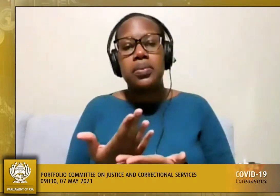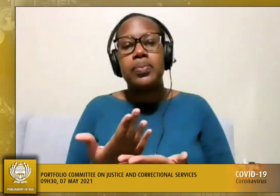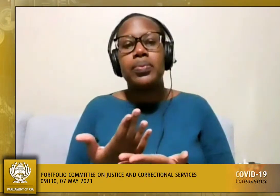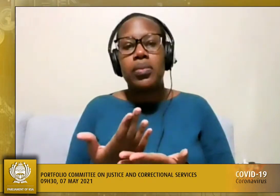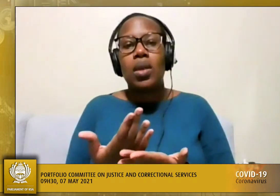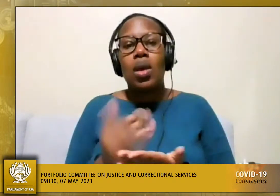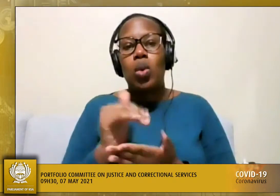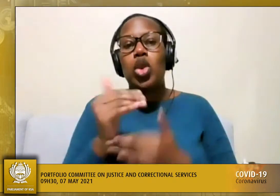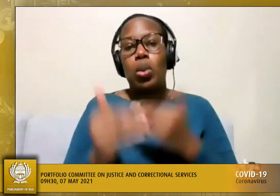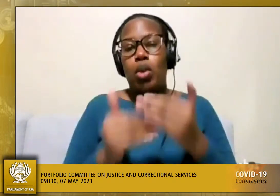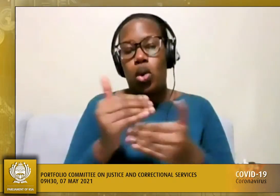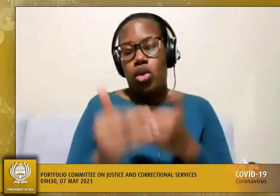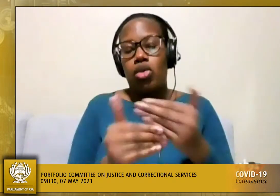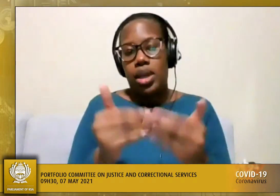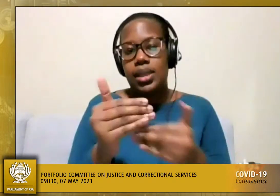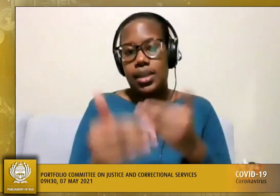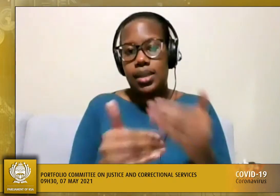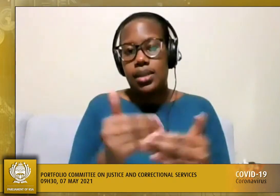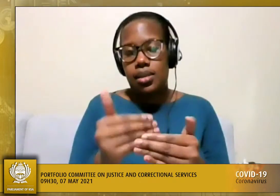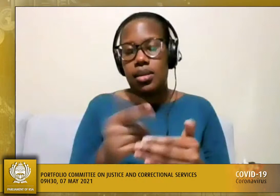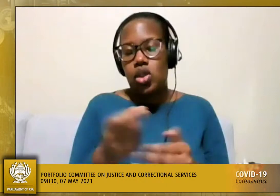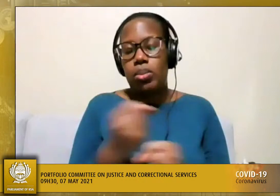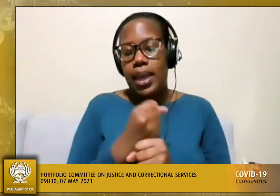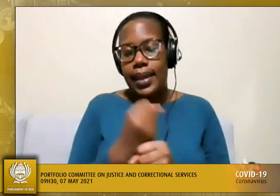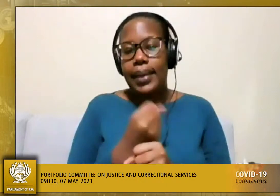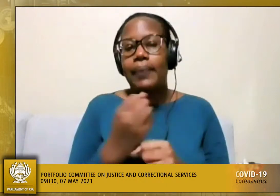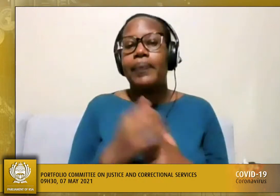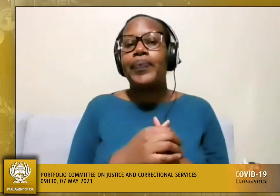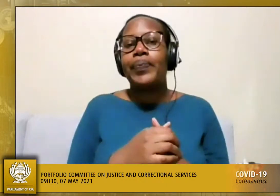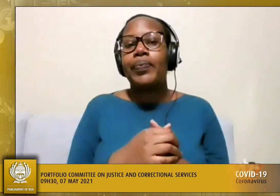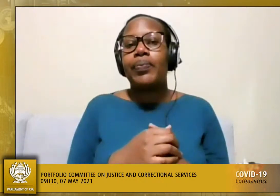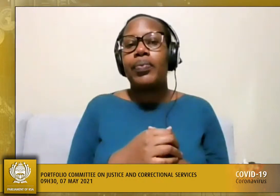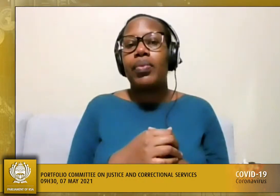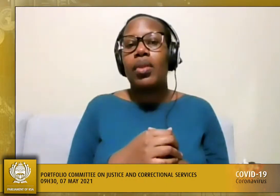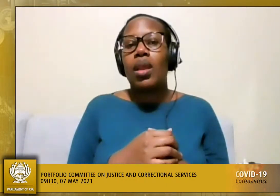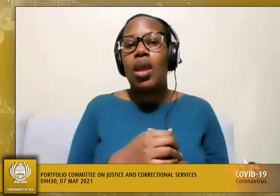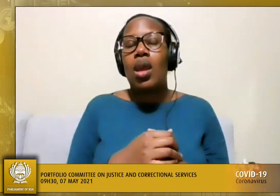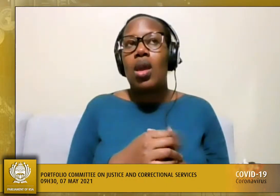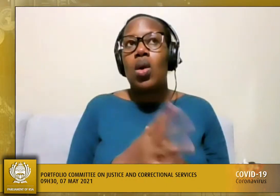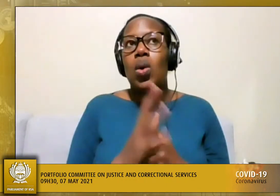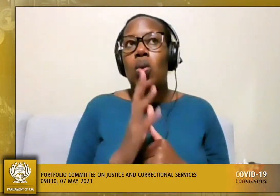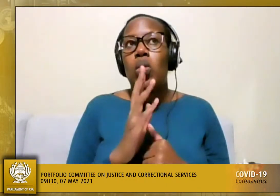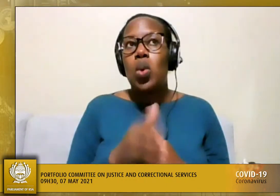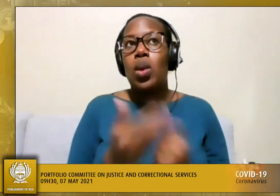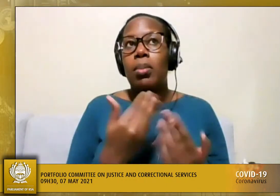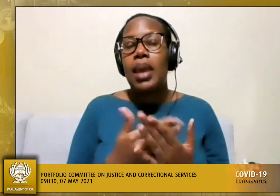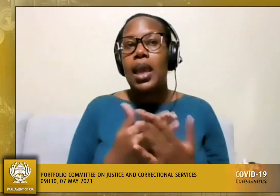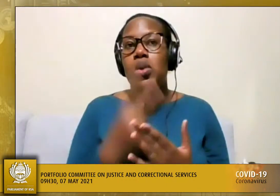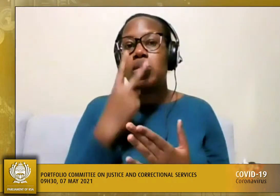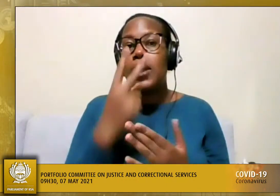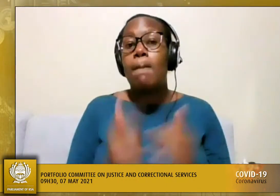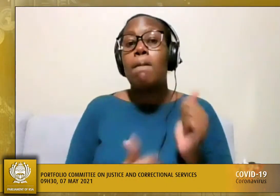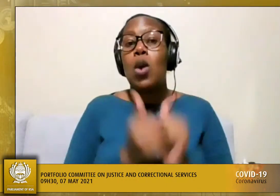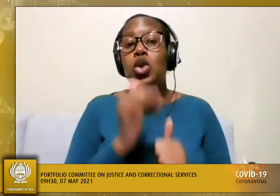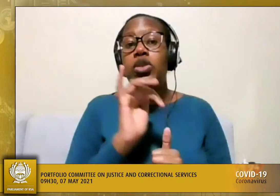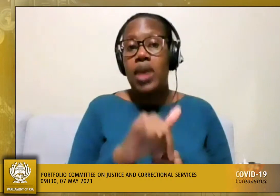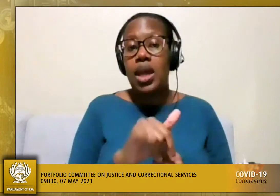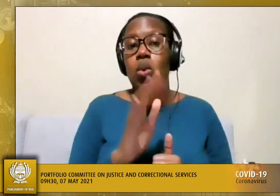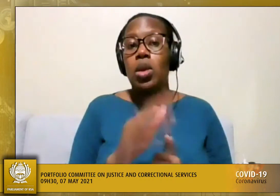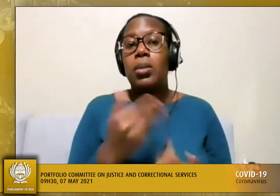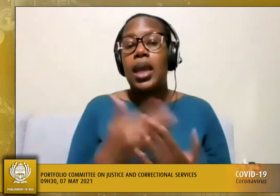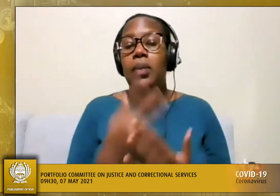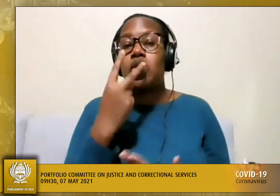progress that you that you are making um but we will be able to see most of it when we deal with